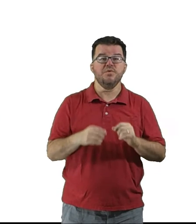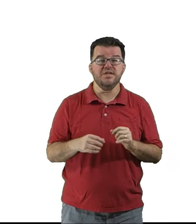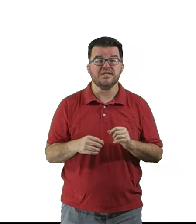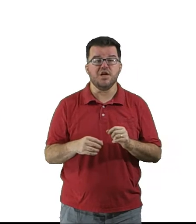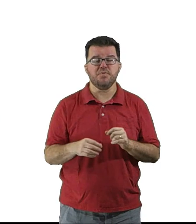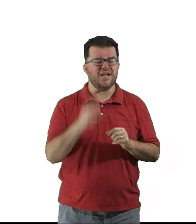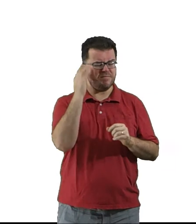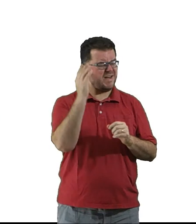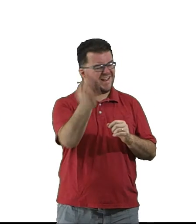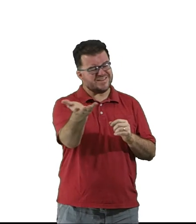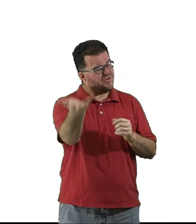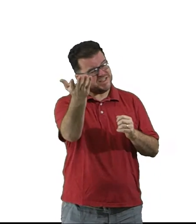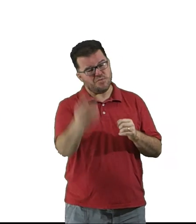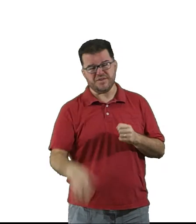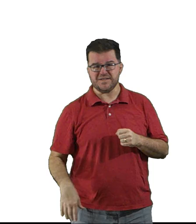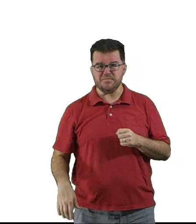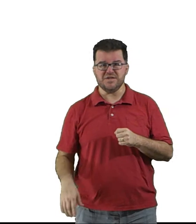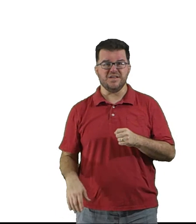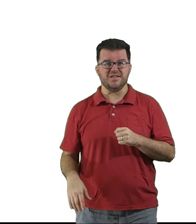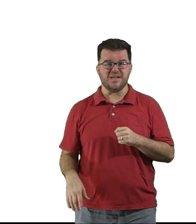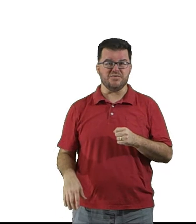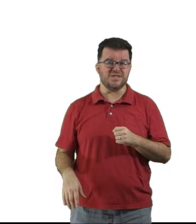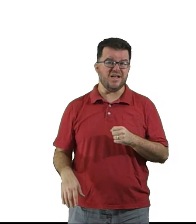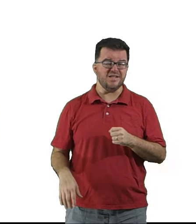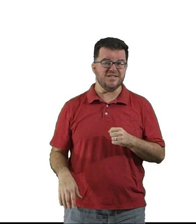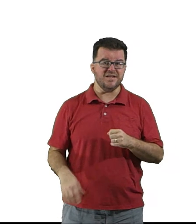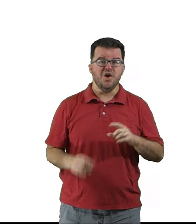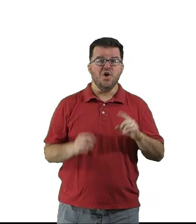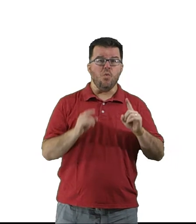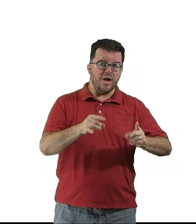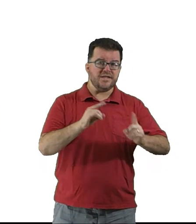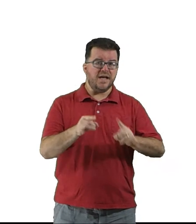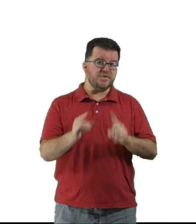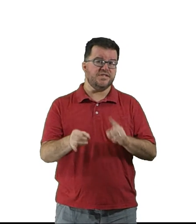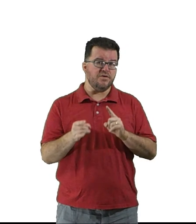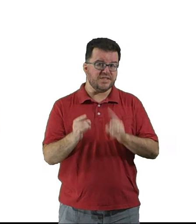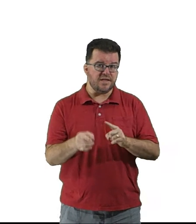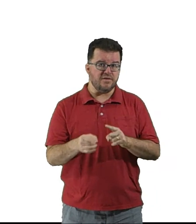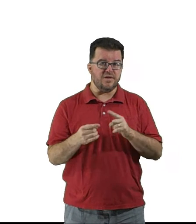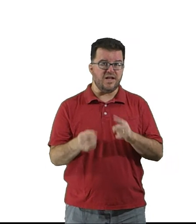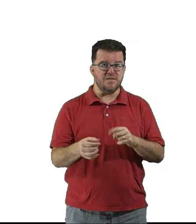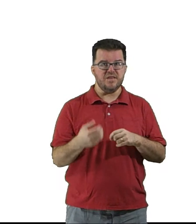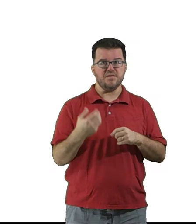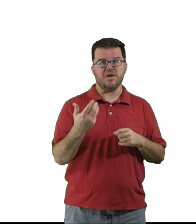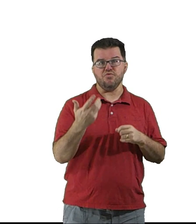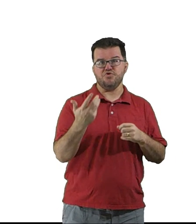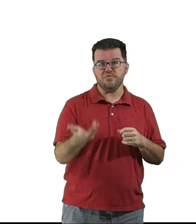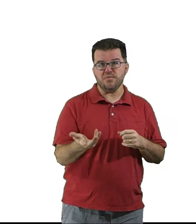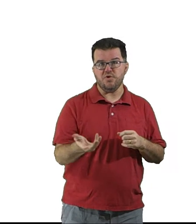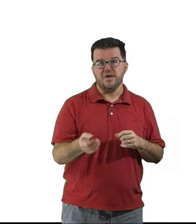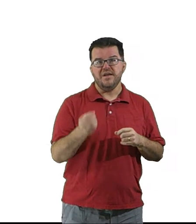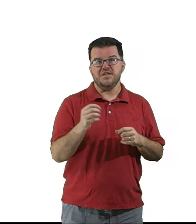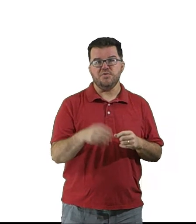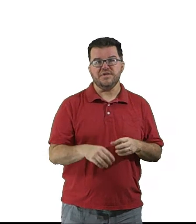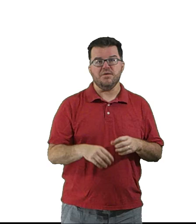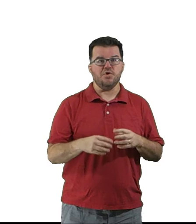within the cytoplasm. And as long as I'm on the subject of the cytoskeleton, one type of cytoskeletal element, the microtubule, is built at what are